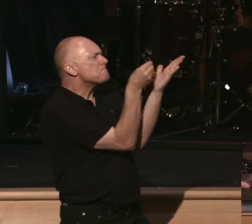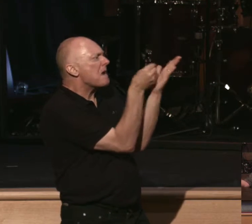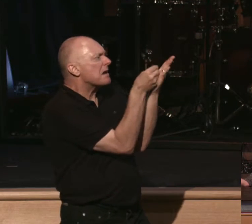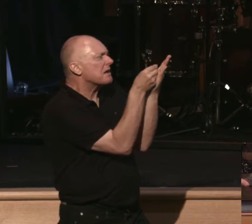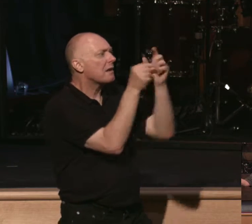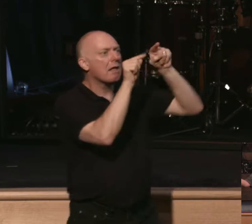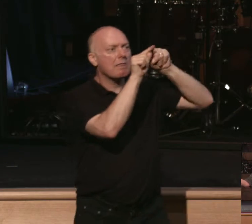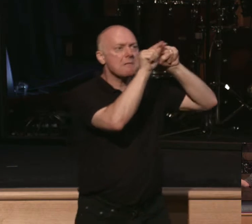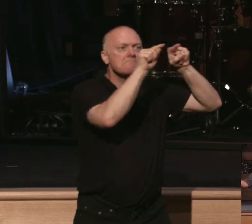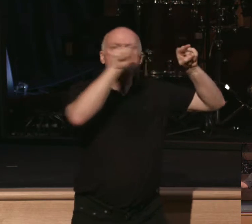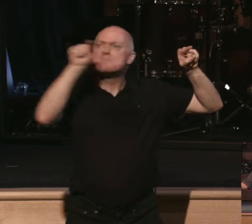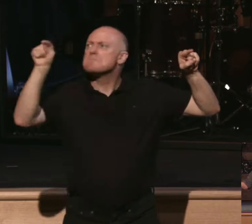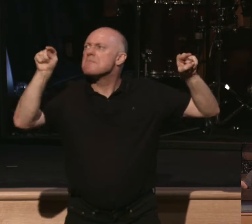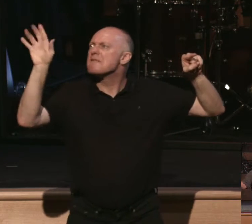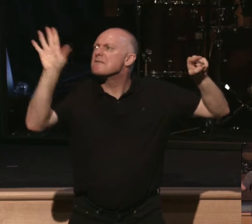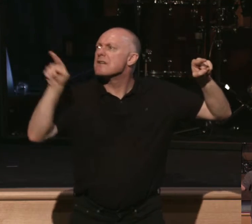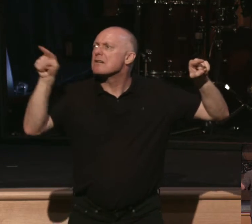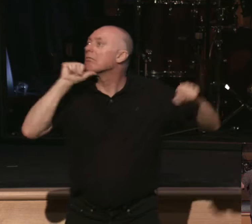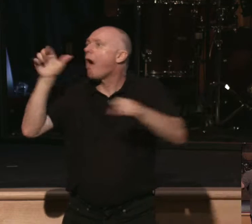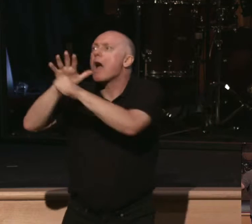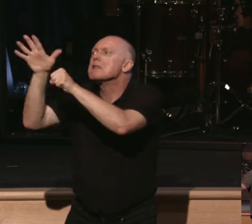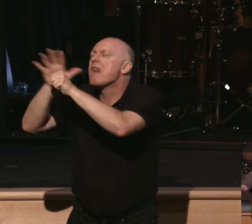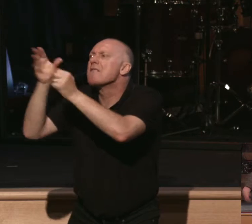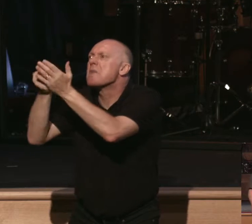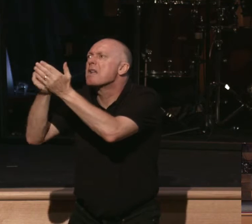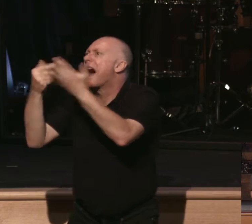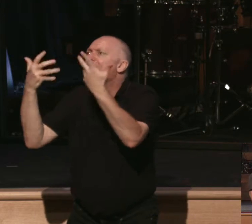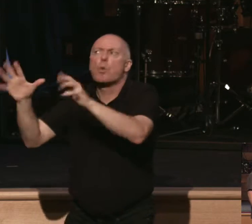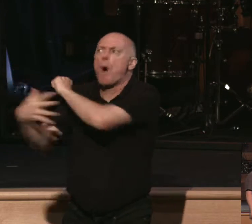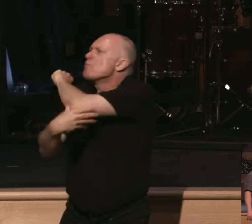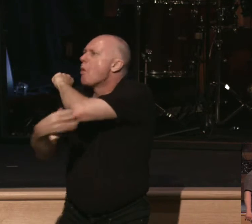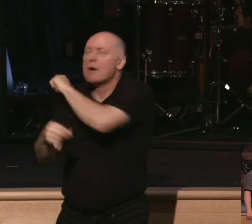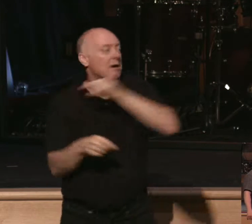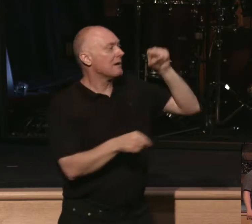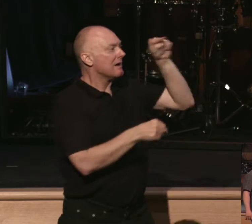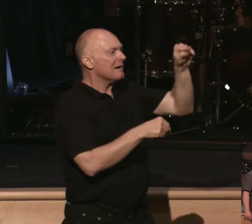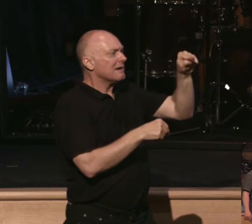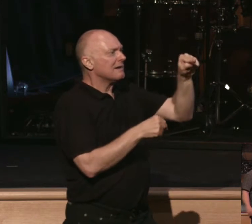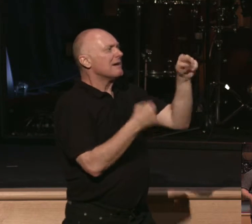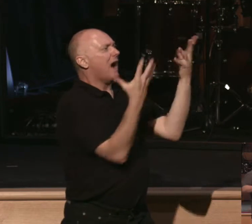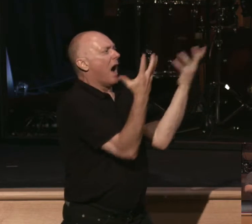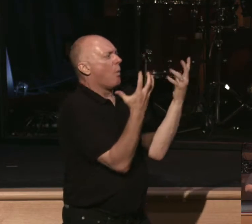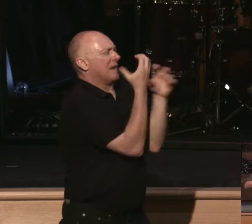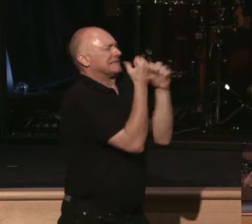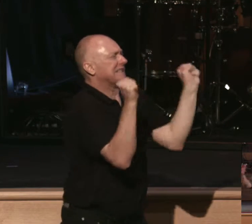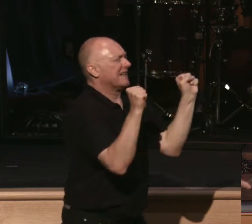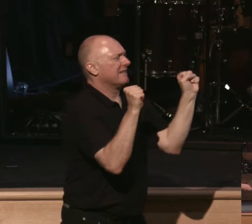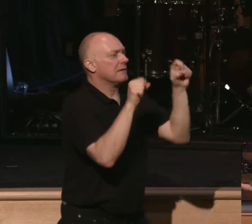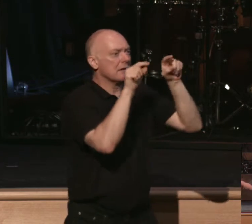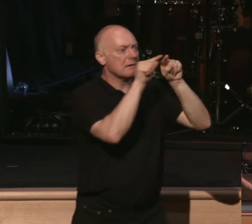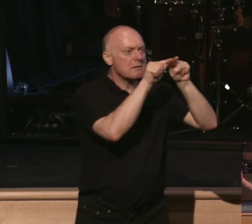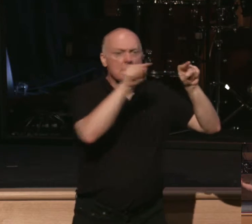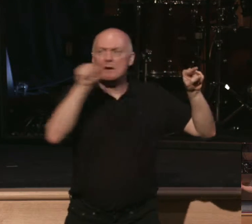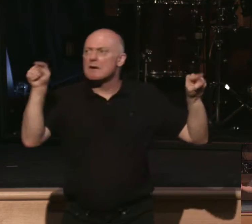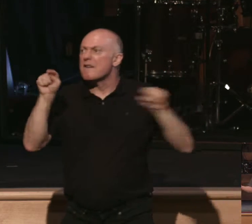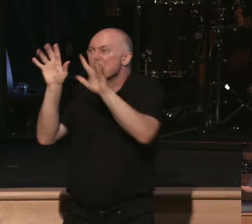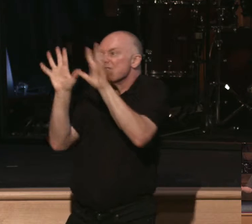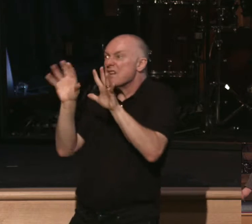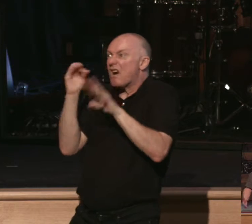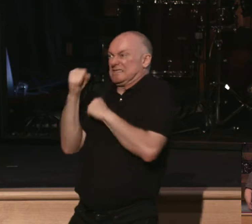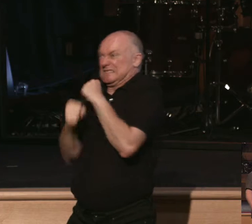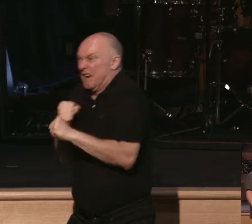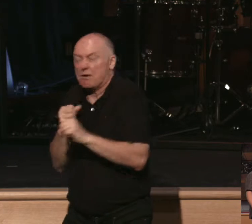huge fear of not having enough, of want, of poverty. If we're lusting after safety, we'll have this huge fear of